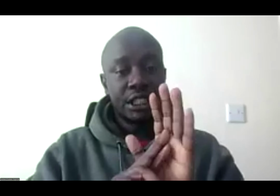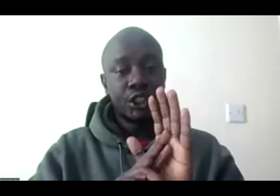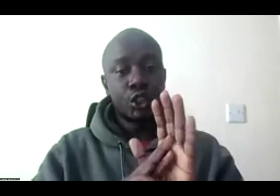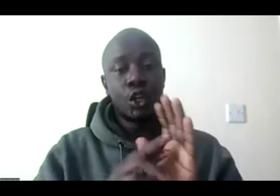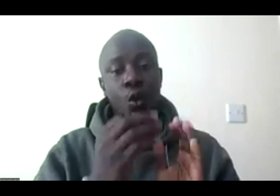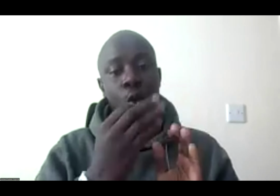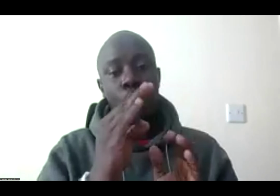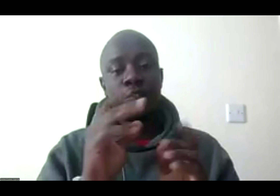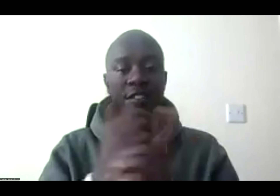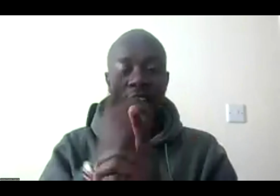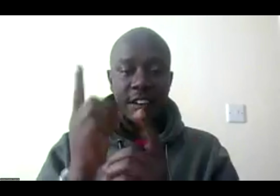Okay.